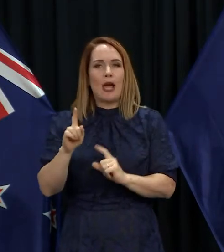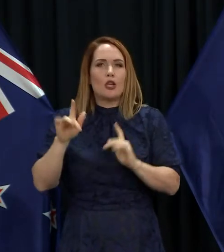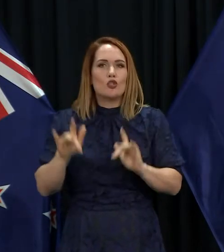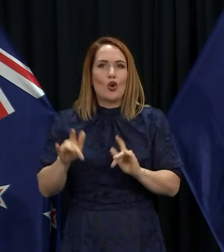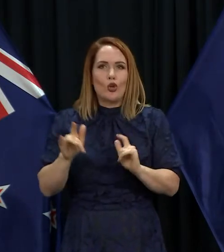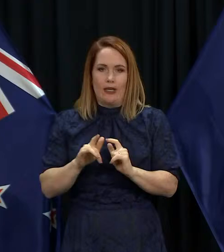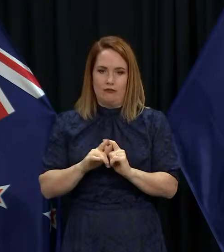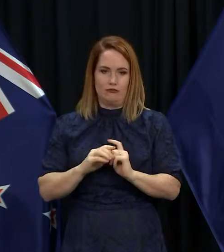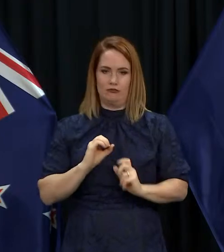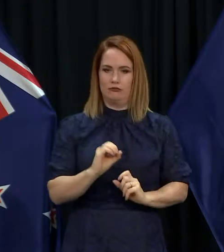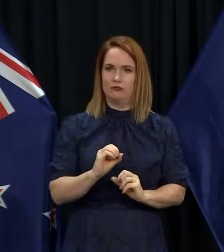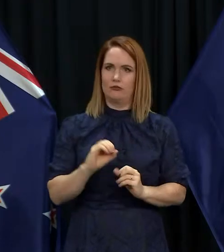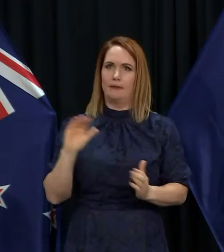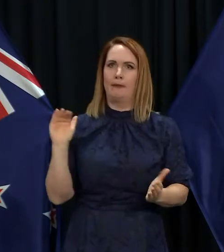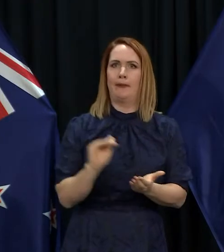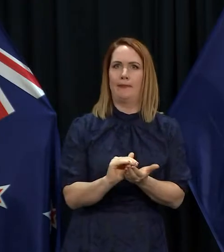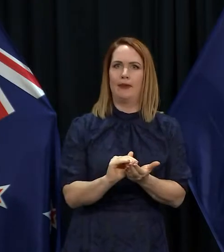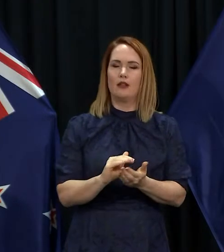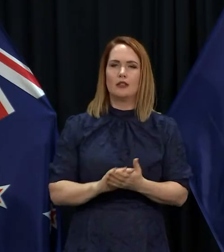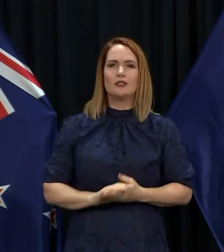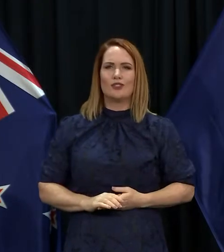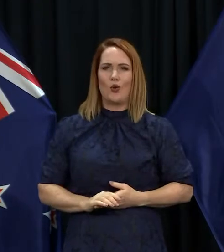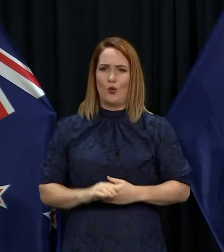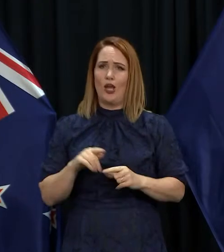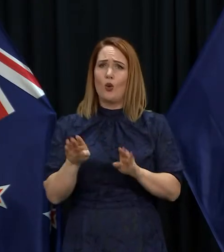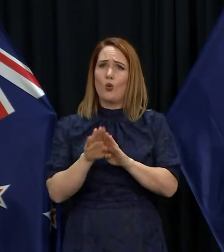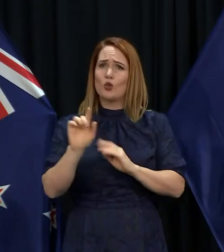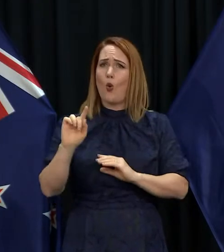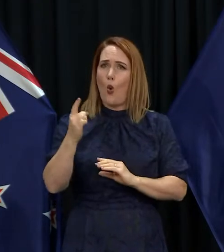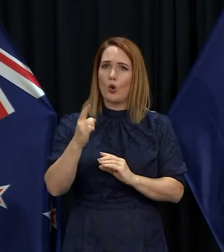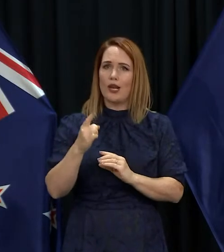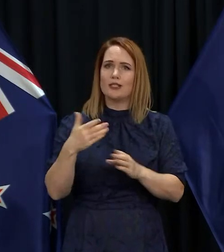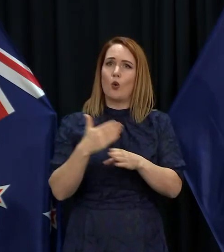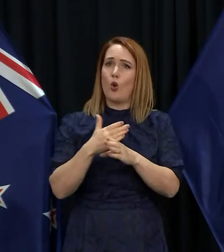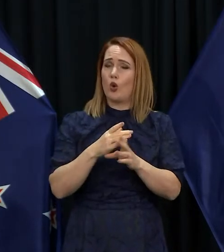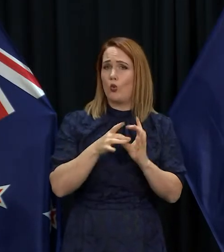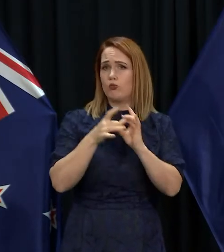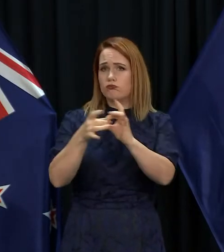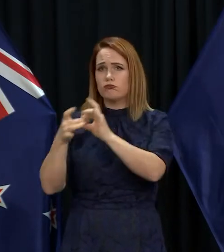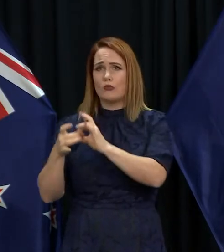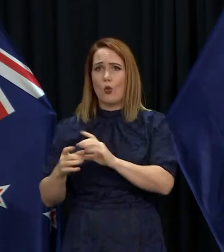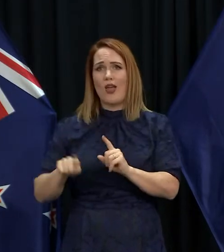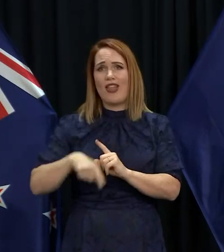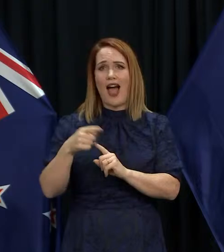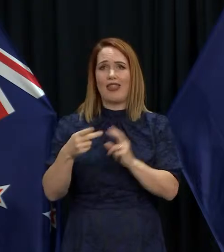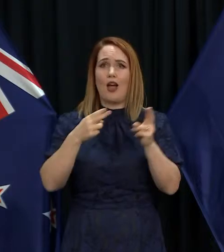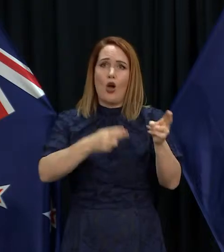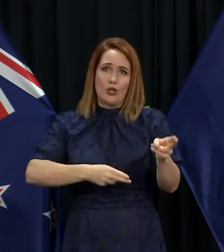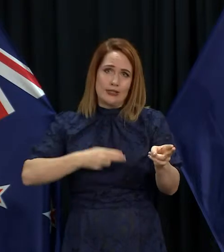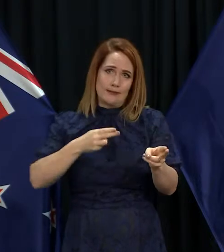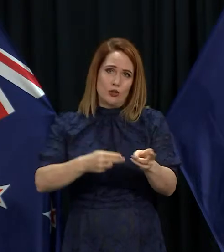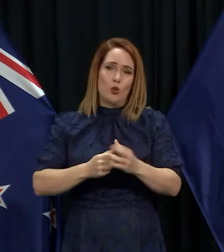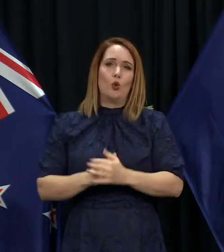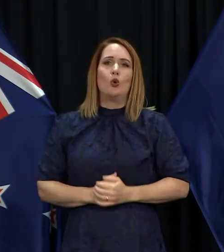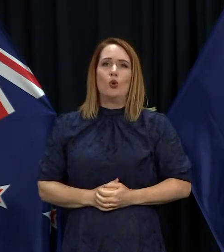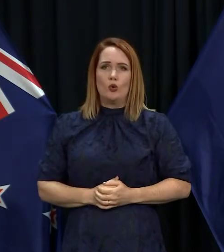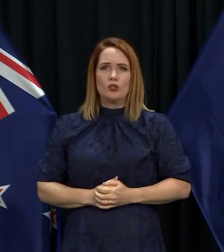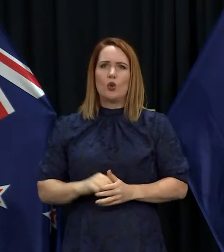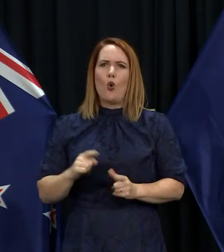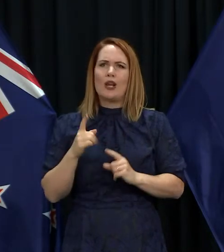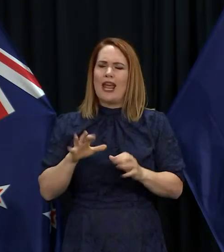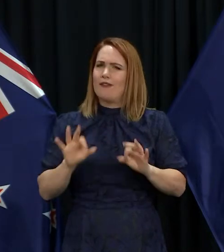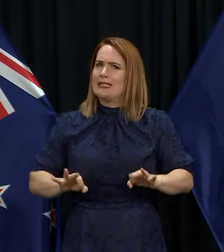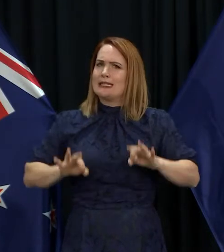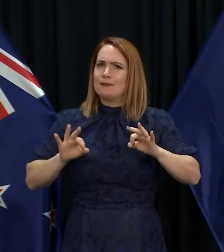And likewise, it is part of a national network of hospitals as well. Auckland Hospital is the only quaternary, very